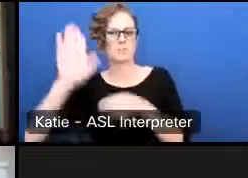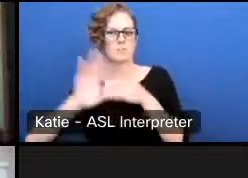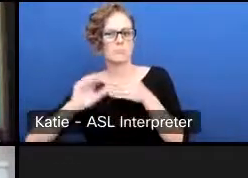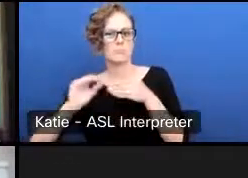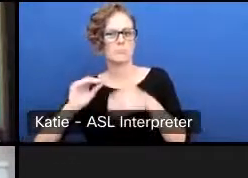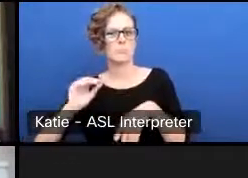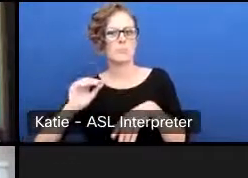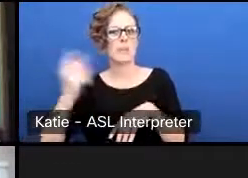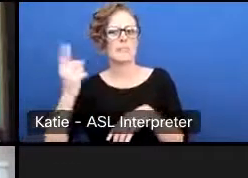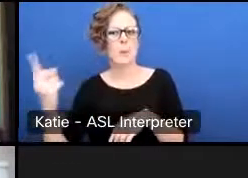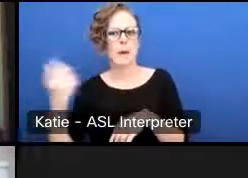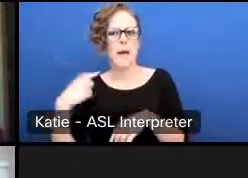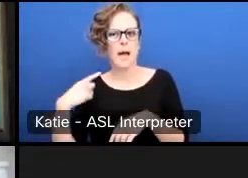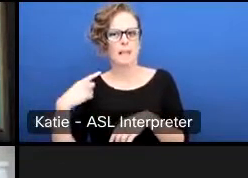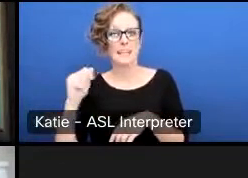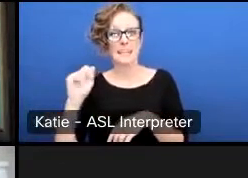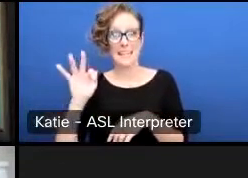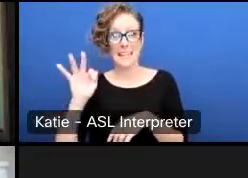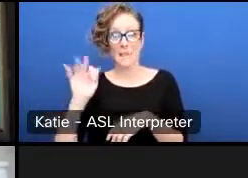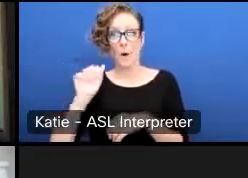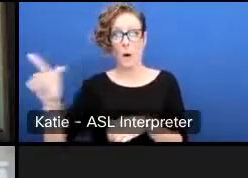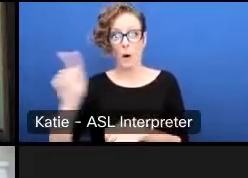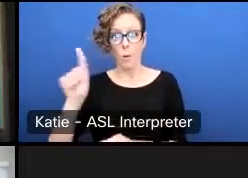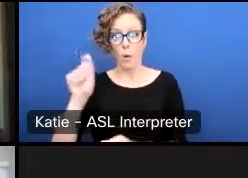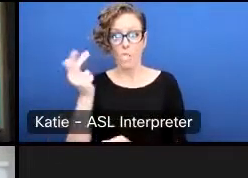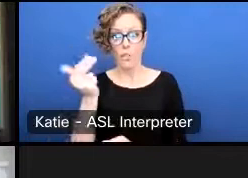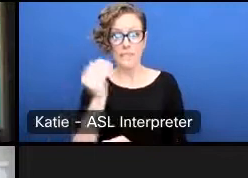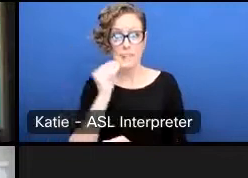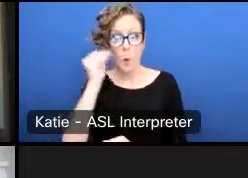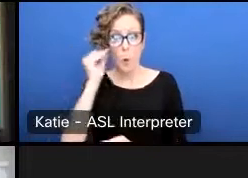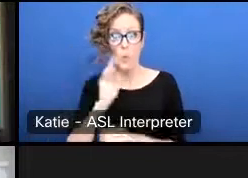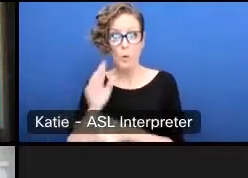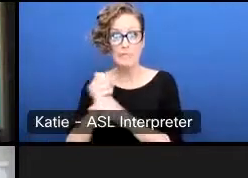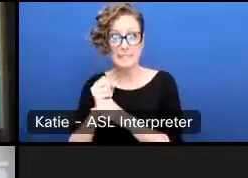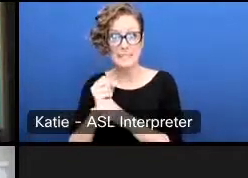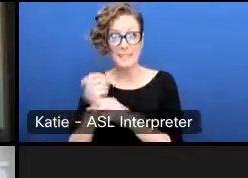someone is asking if all 113 homes receive an increase.